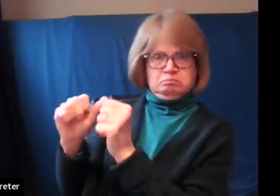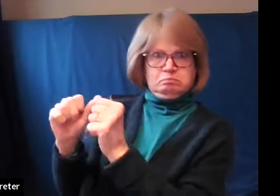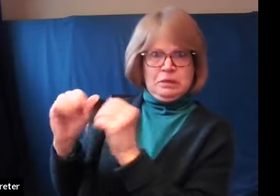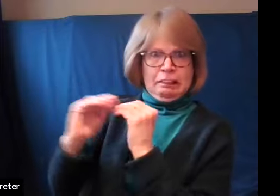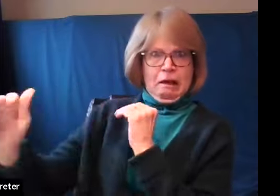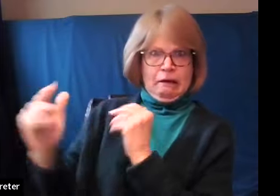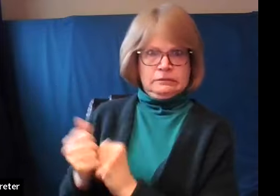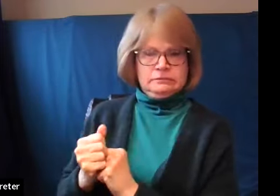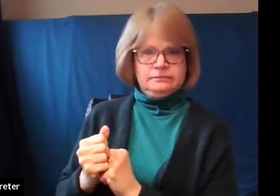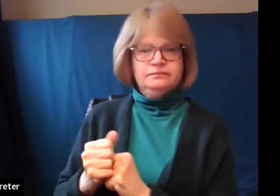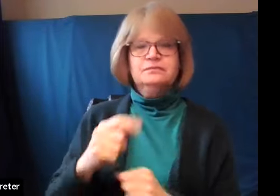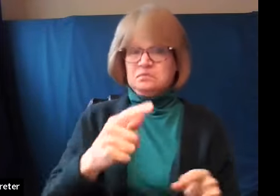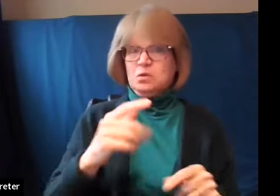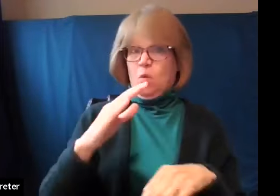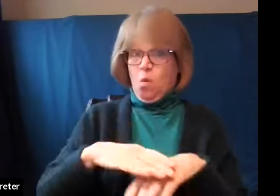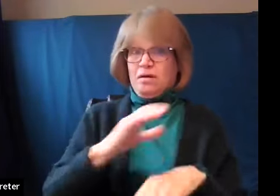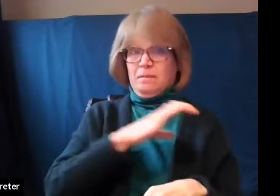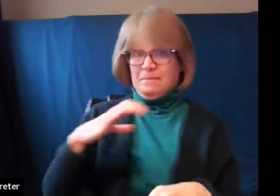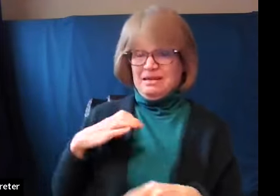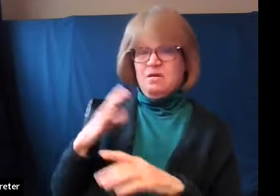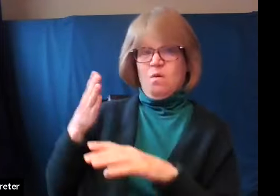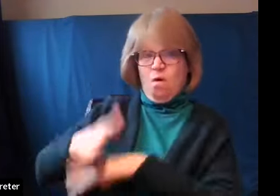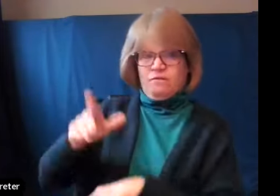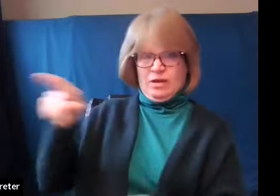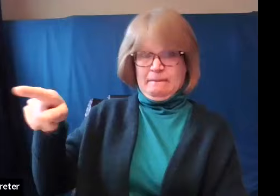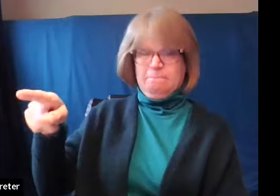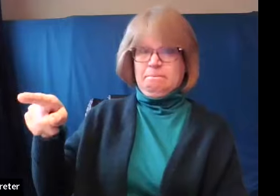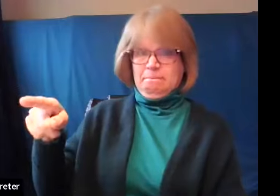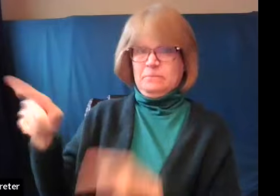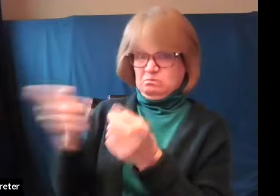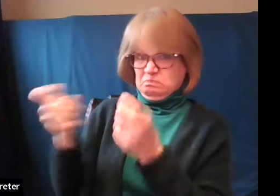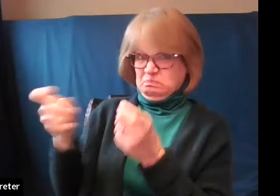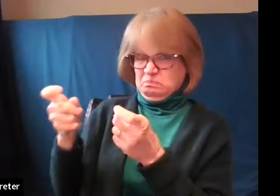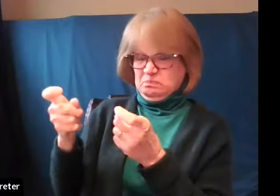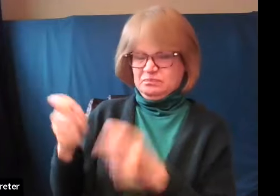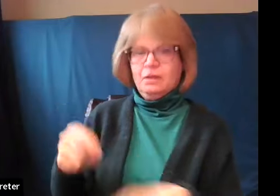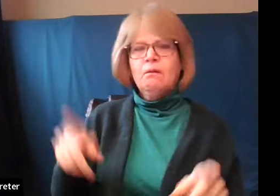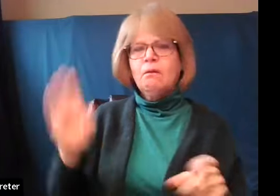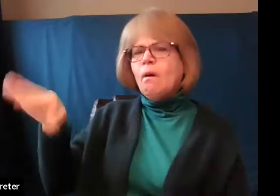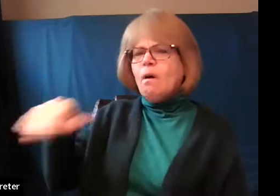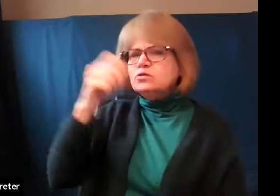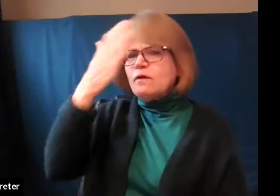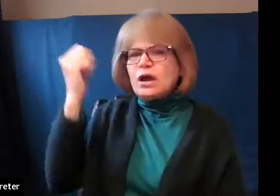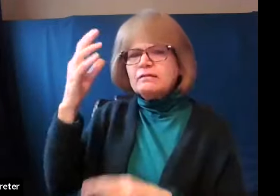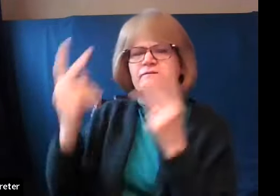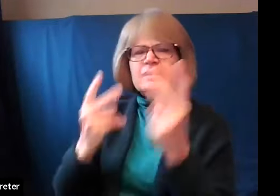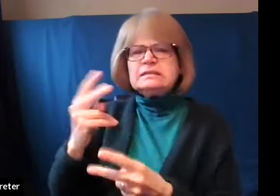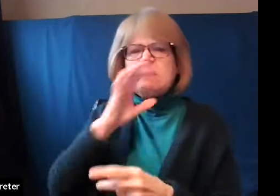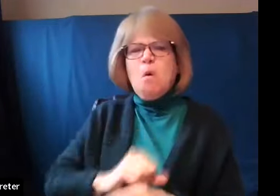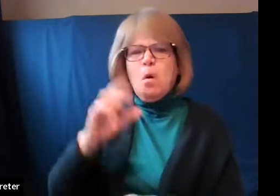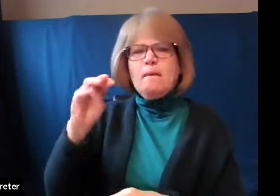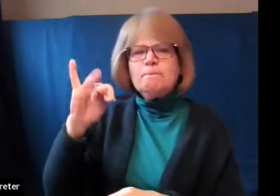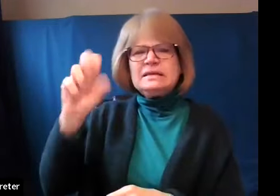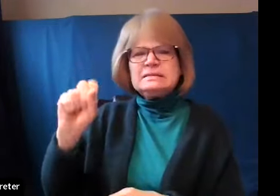the pastor-parish relations committee, Irma held sway over the preacher. "Don't forget to visit old Mrs. Dutter.